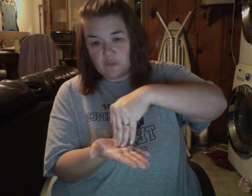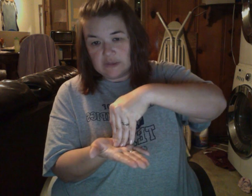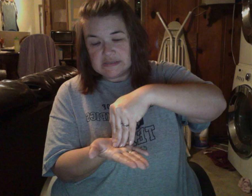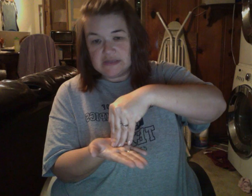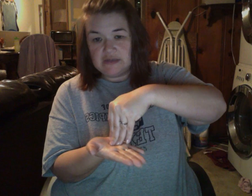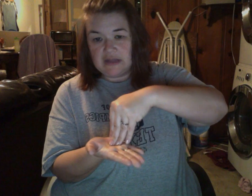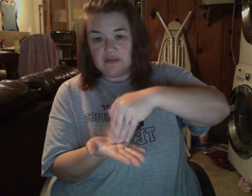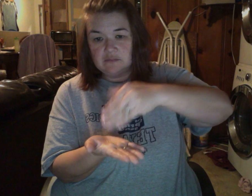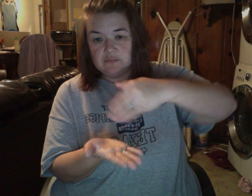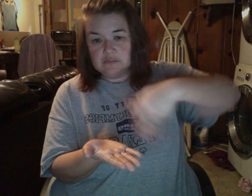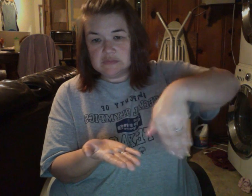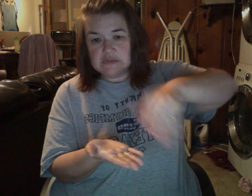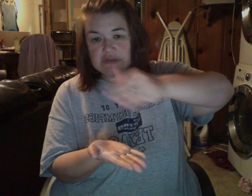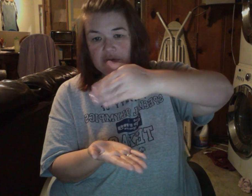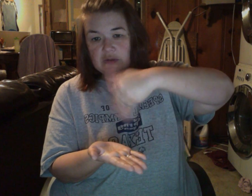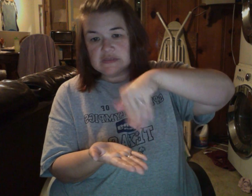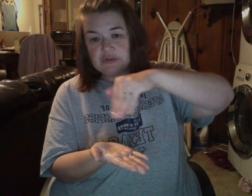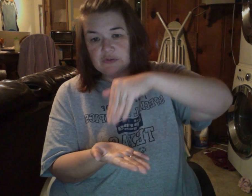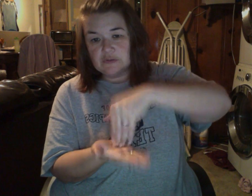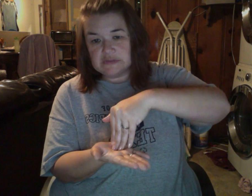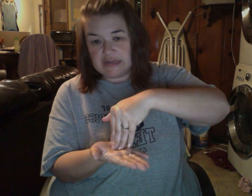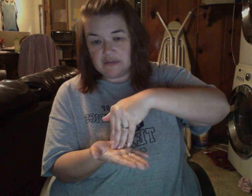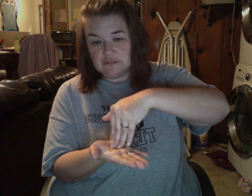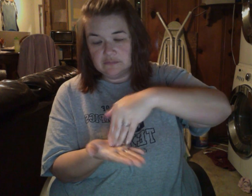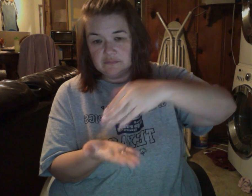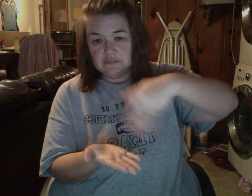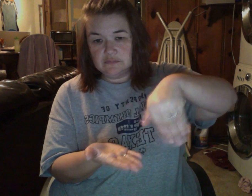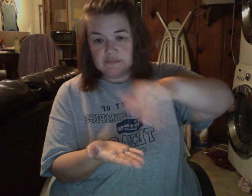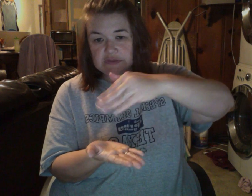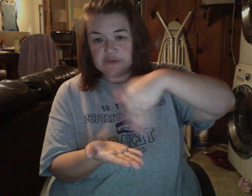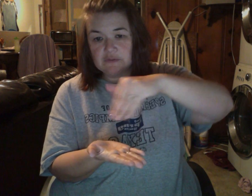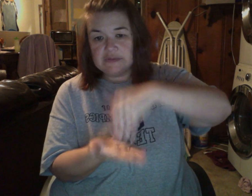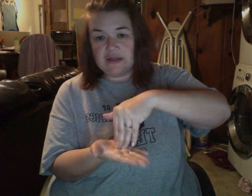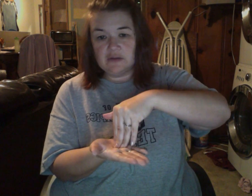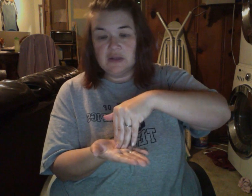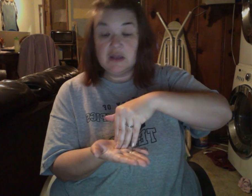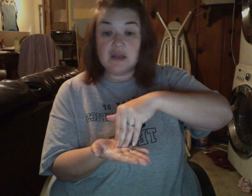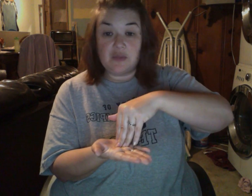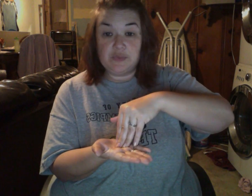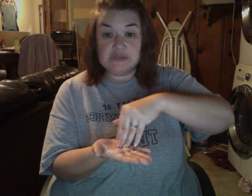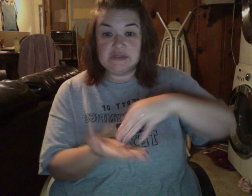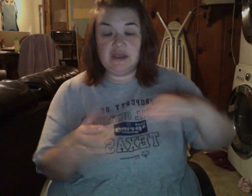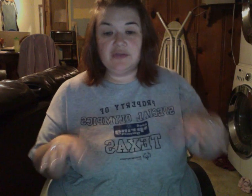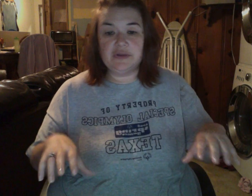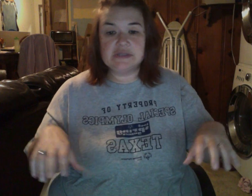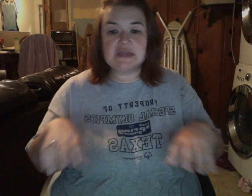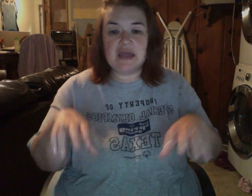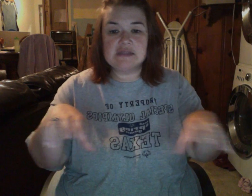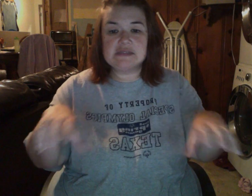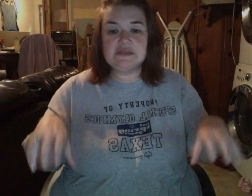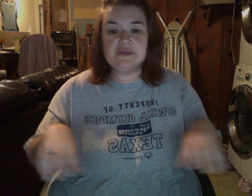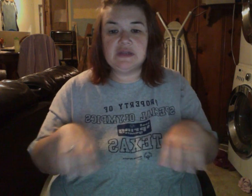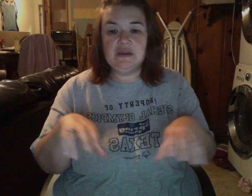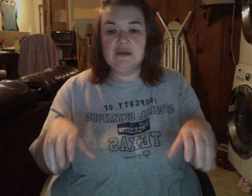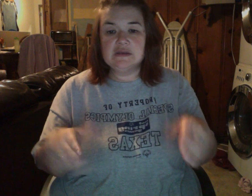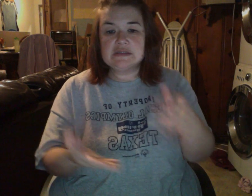once and down. So circle down. Circle down. Now we put it together, and it's activity